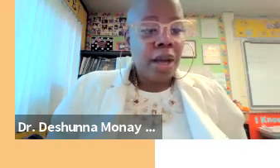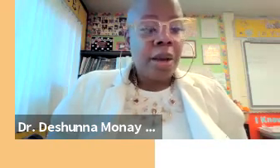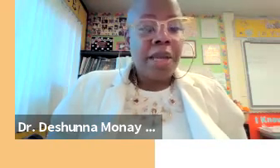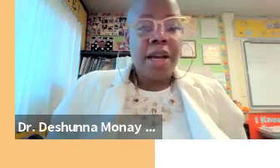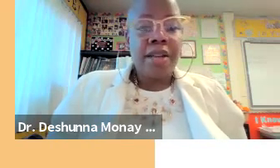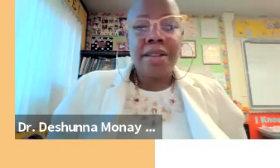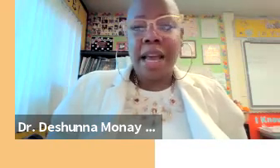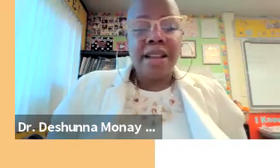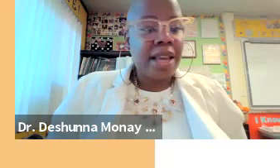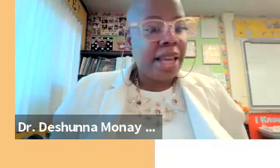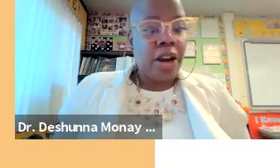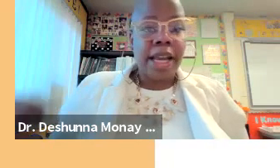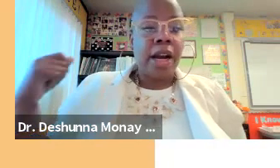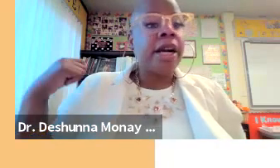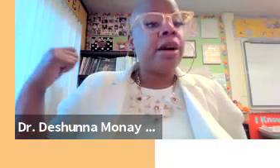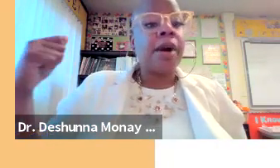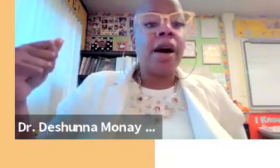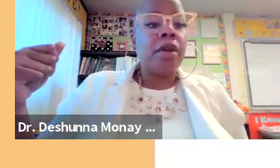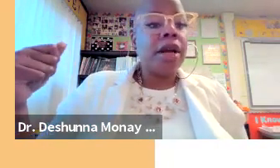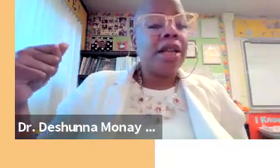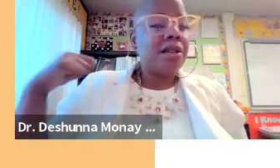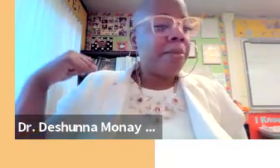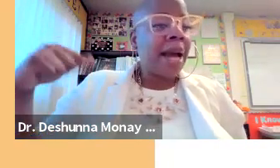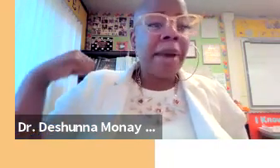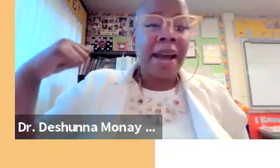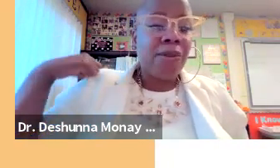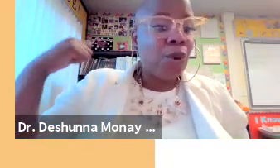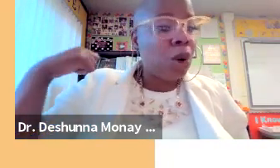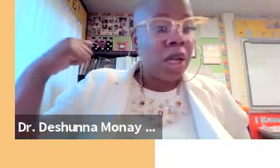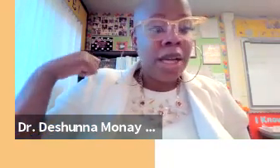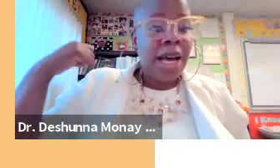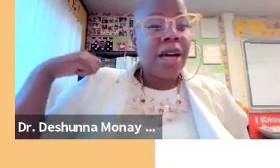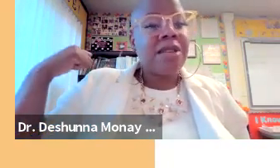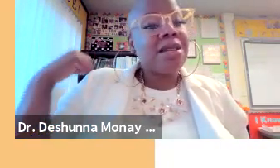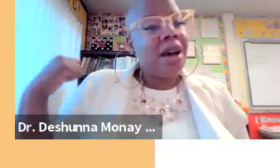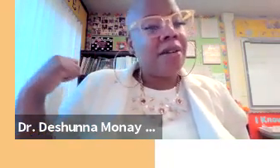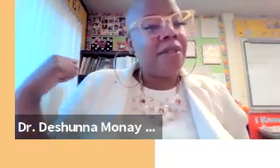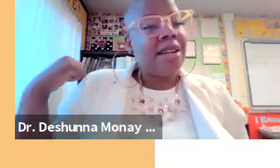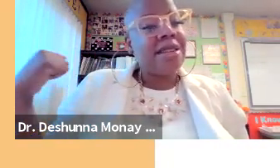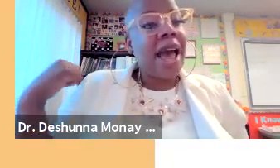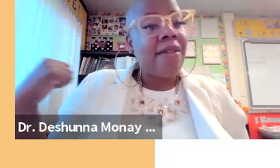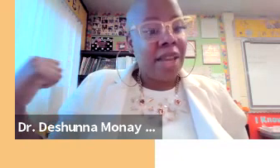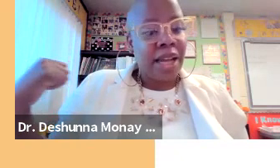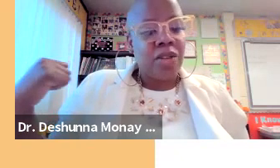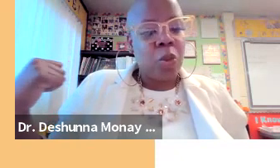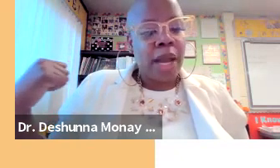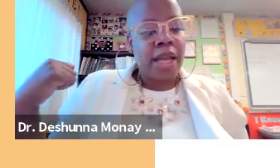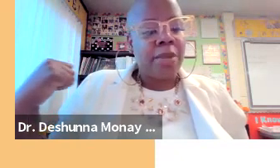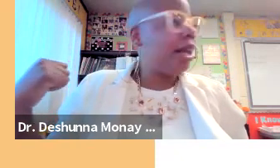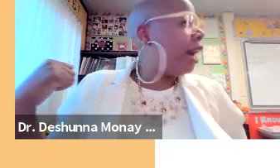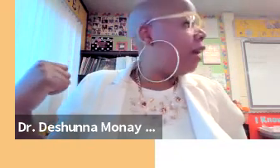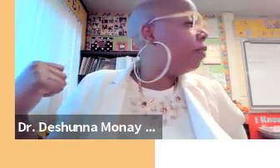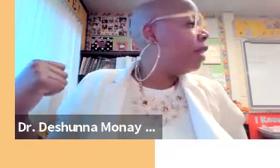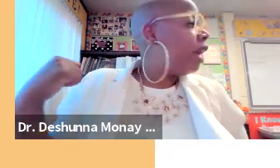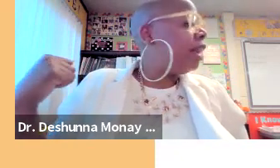issues because, like I said, they are carrying around this backpack full of stuff that is heavy, that is weighing